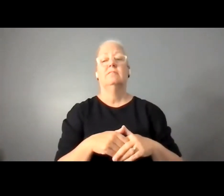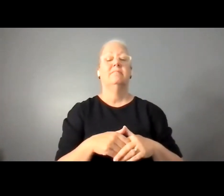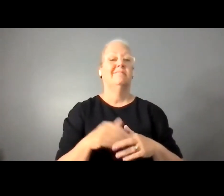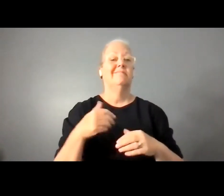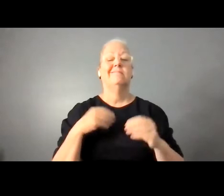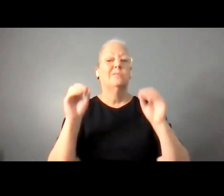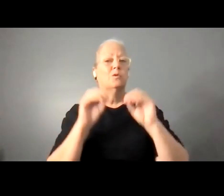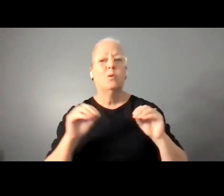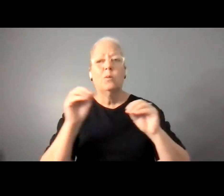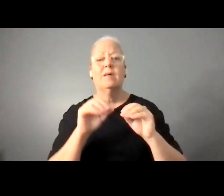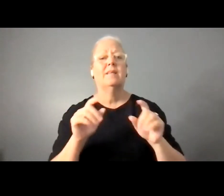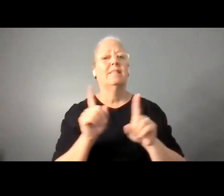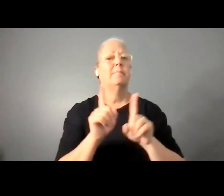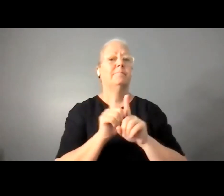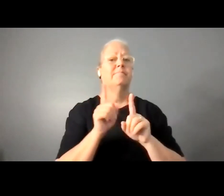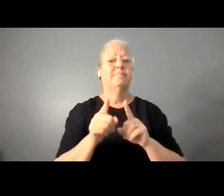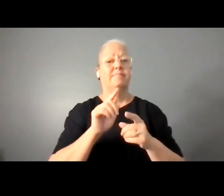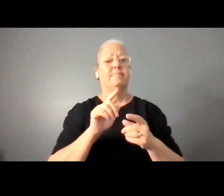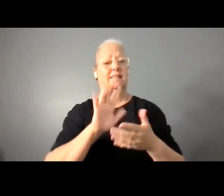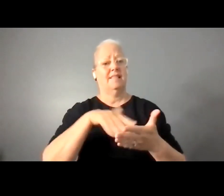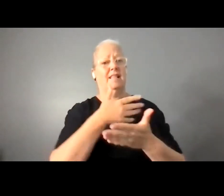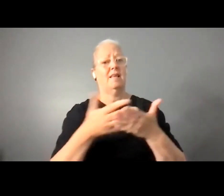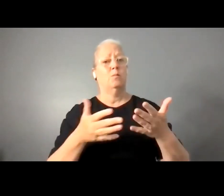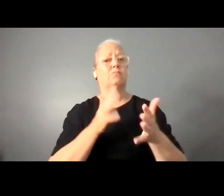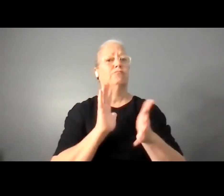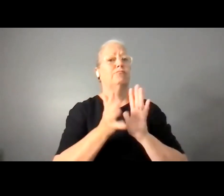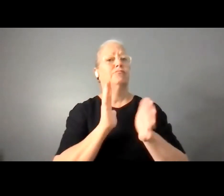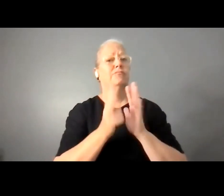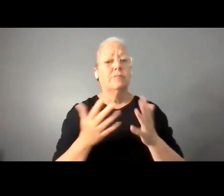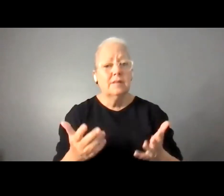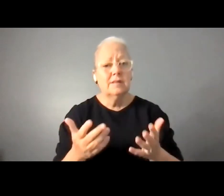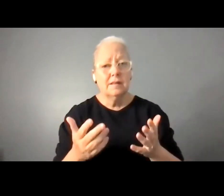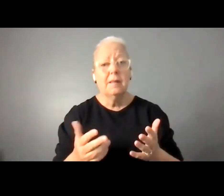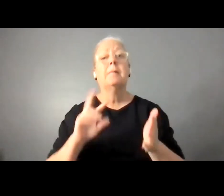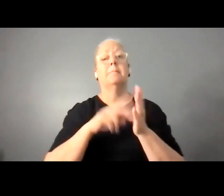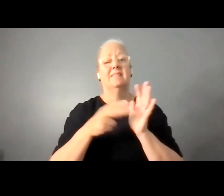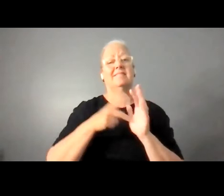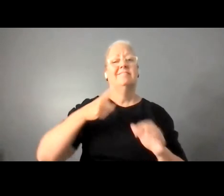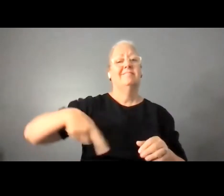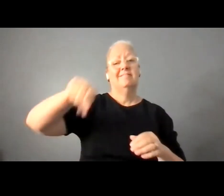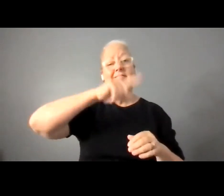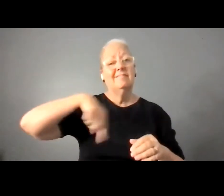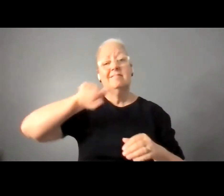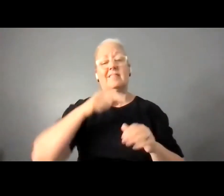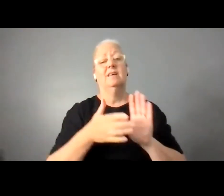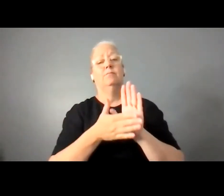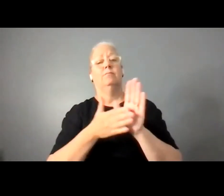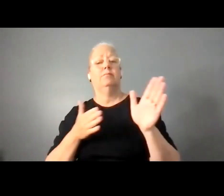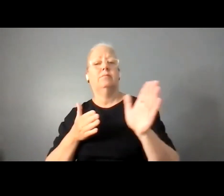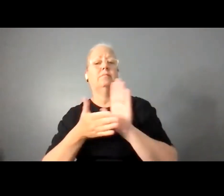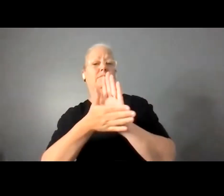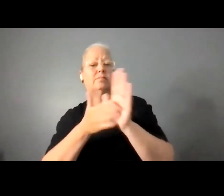leading them to be left behind, making them not to participate in the society or in the